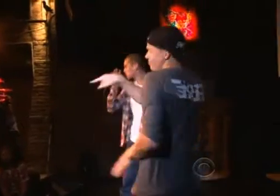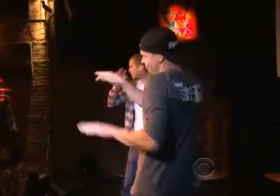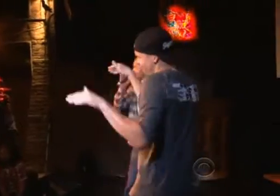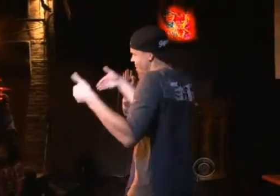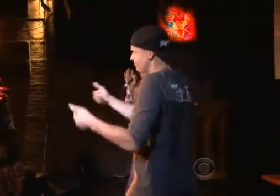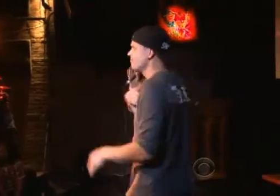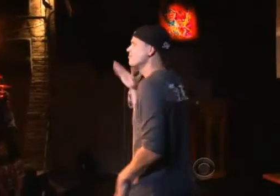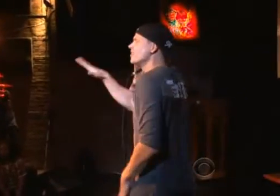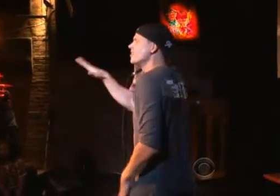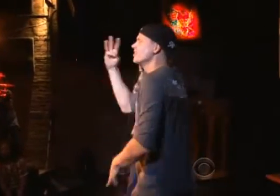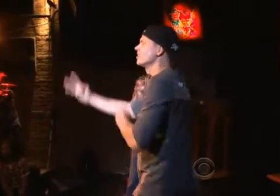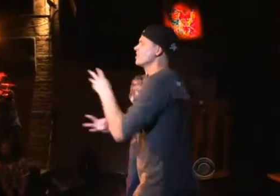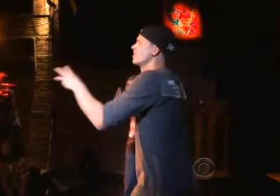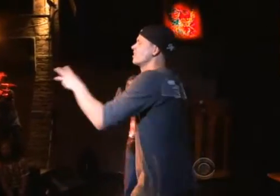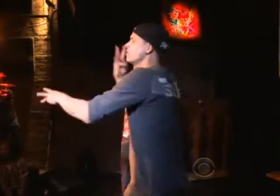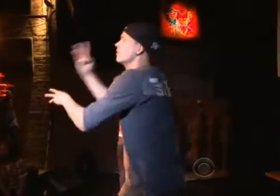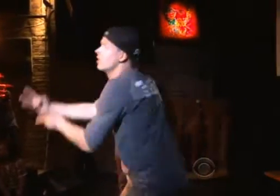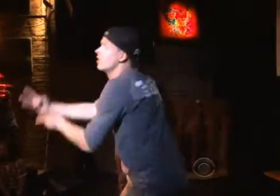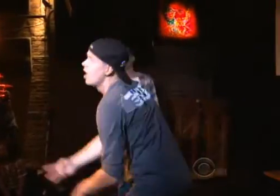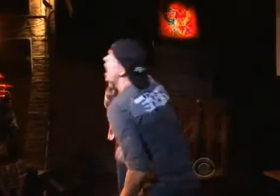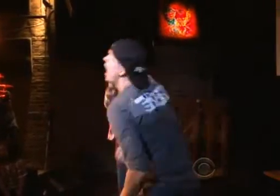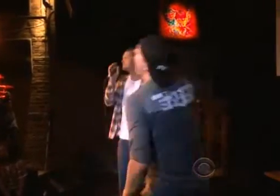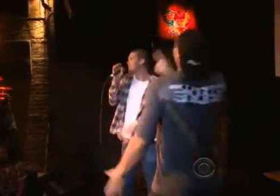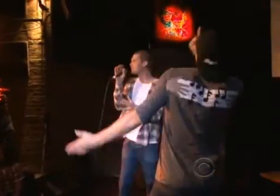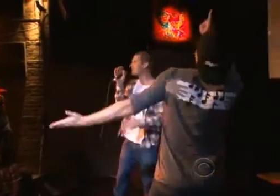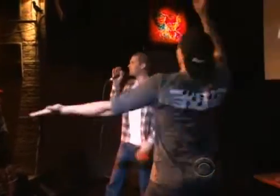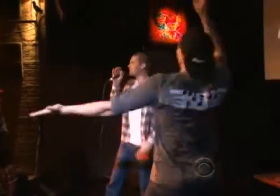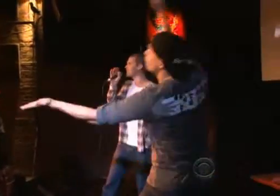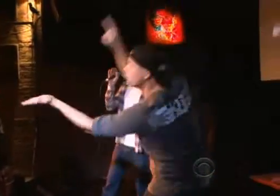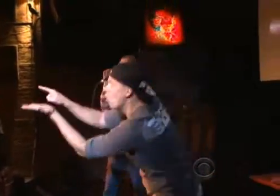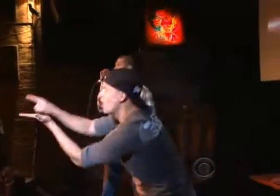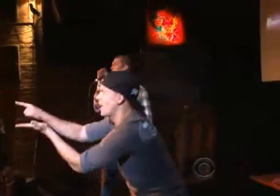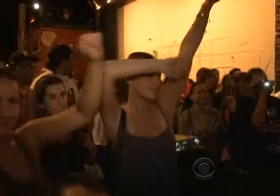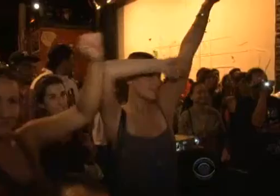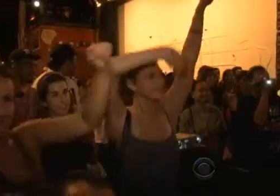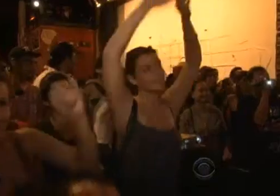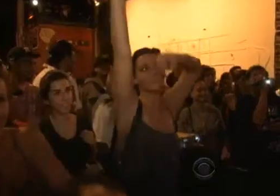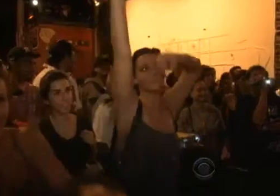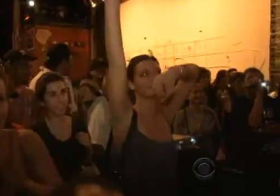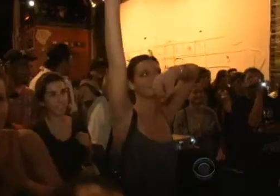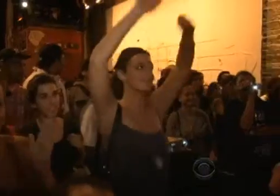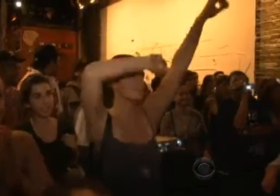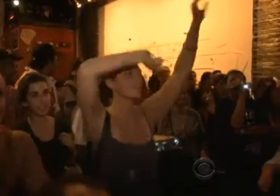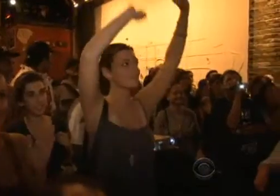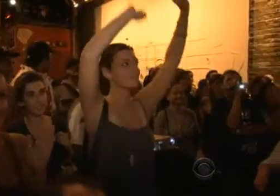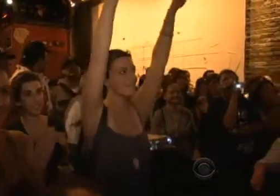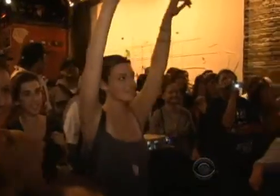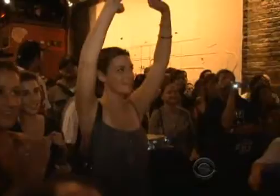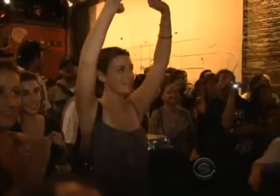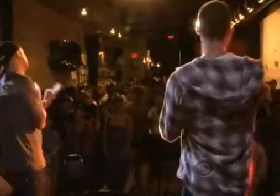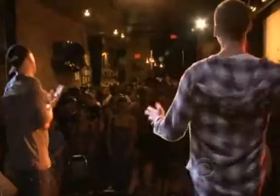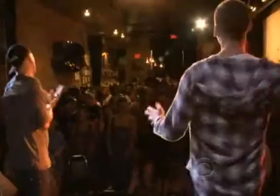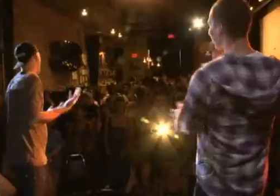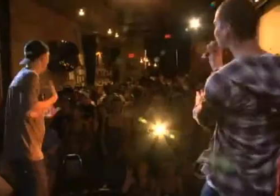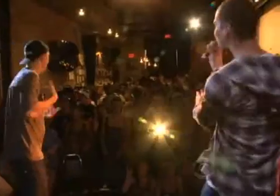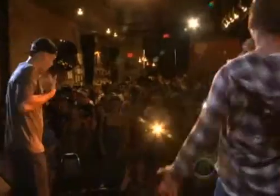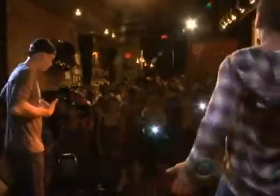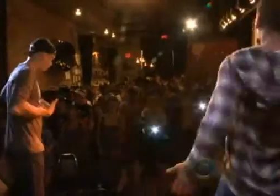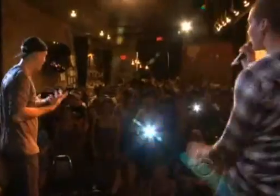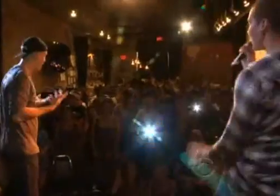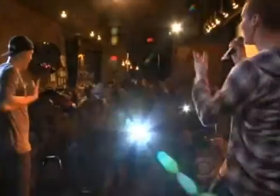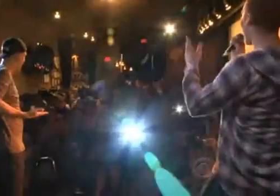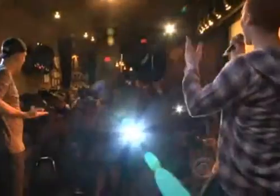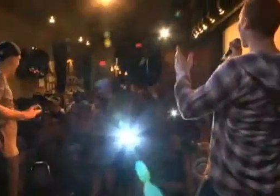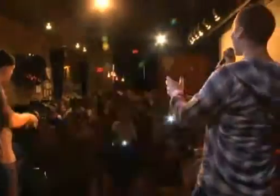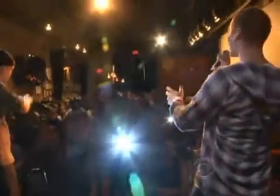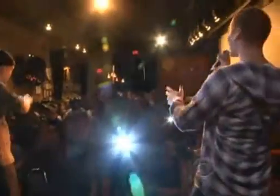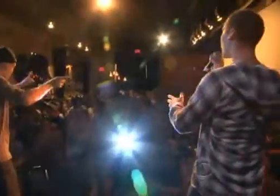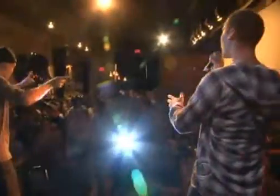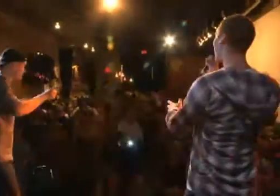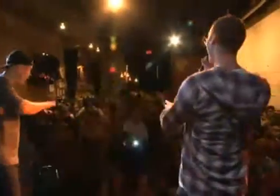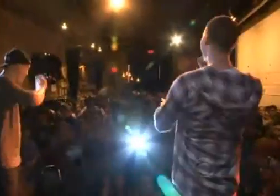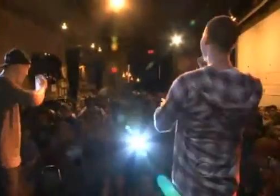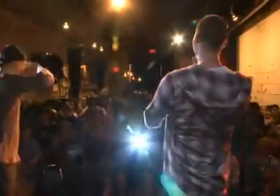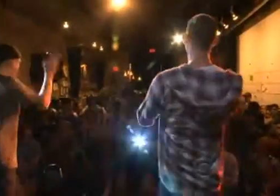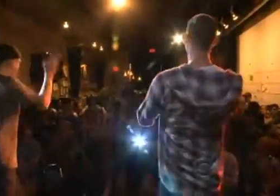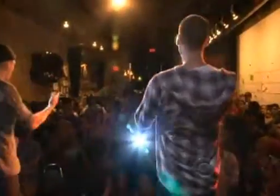As a teenager, rap appealed to Signmark because he identified with rappers' feelings of not having a voice in society. They want equality. They're fighting